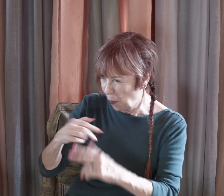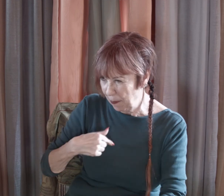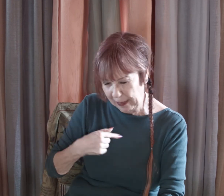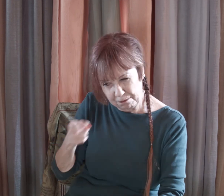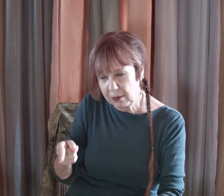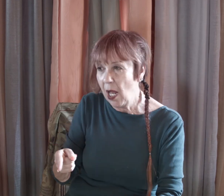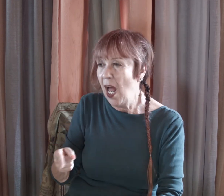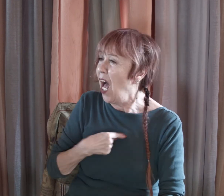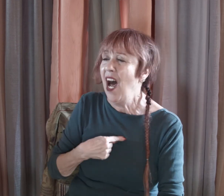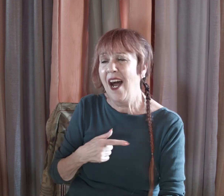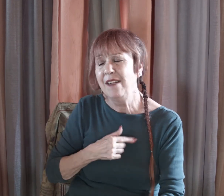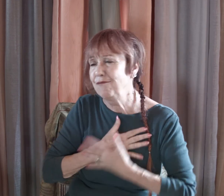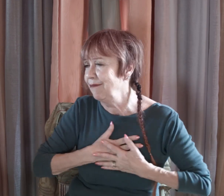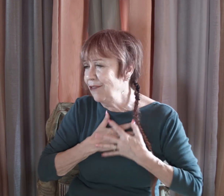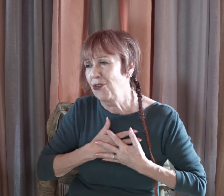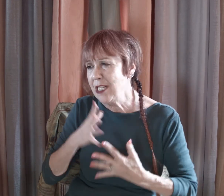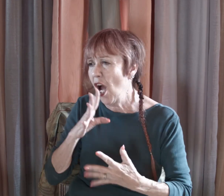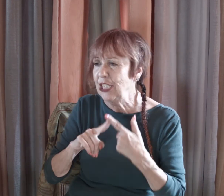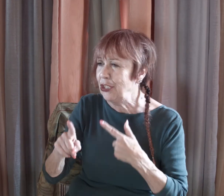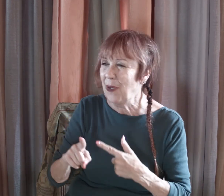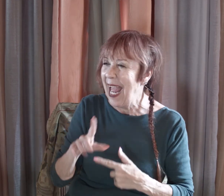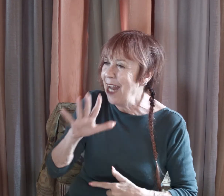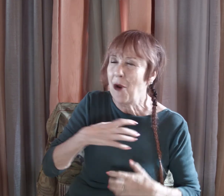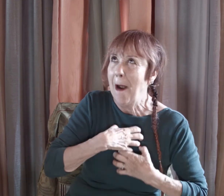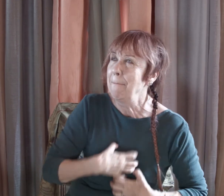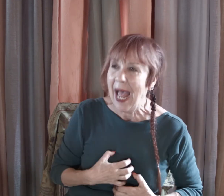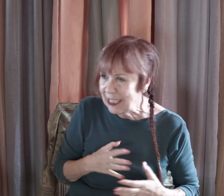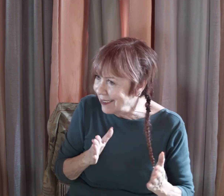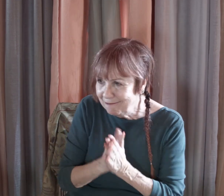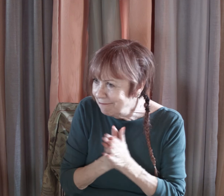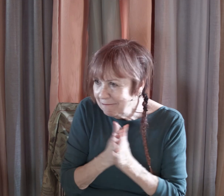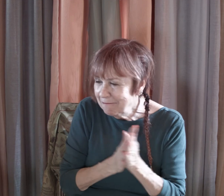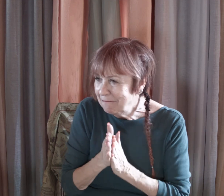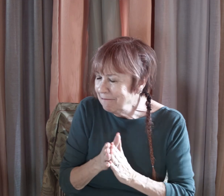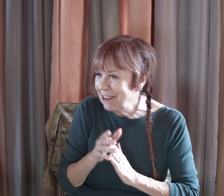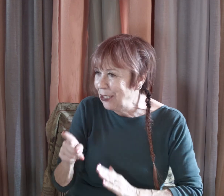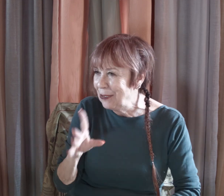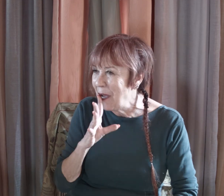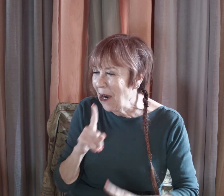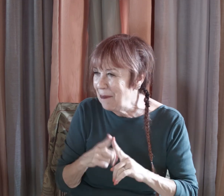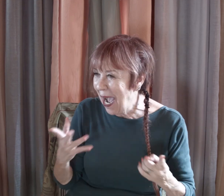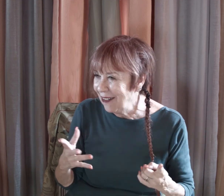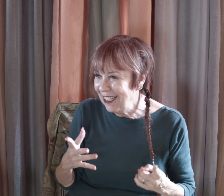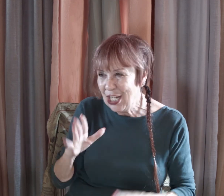tell you how much I've enjoyed speaking to you, and the passion, the fervor that you were talking about,